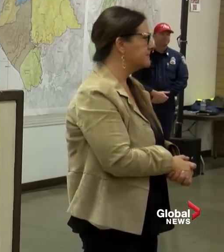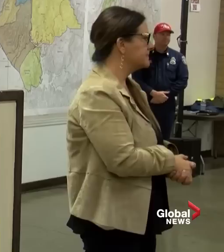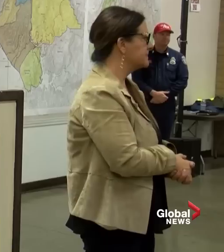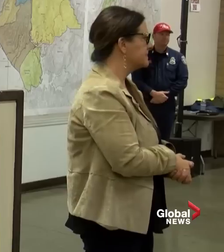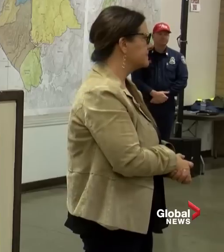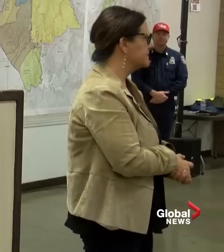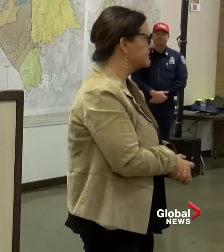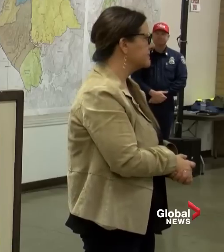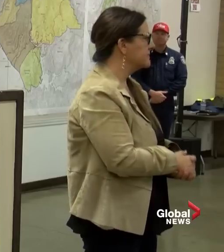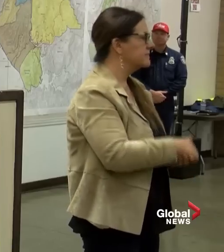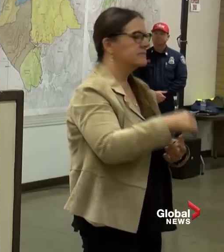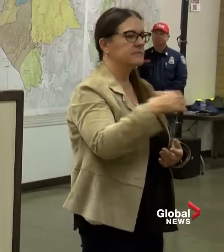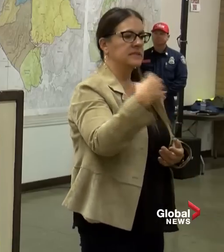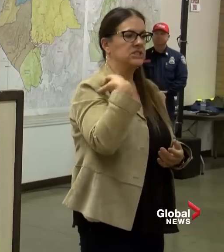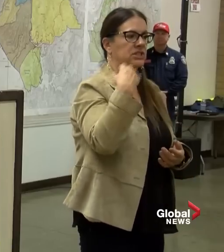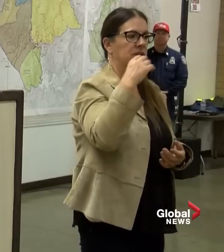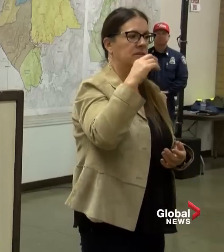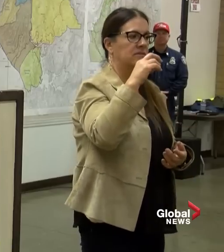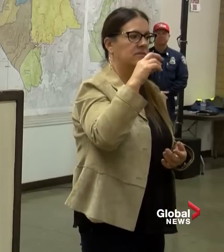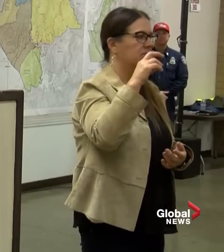How about Chief Reinbold?